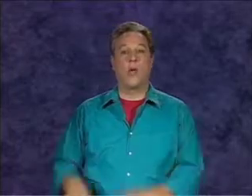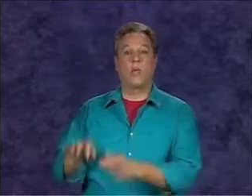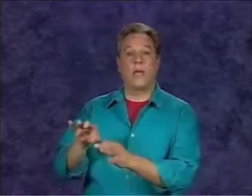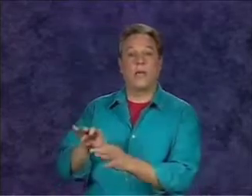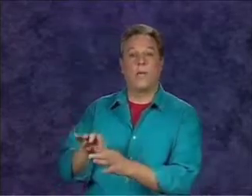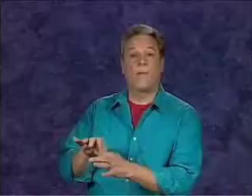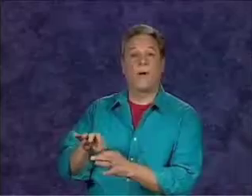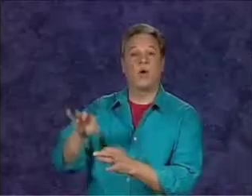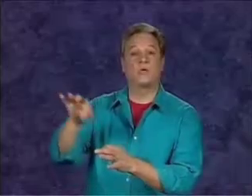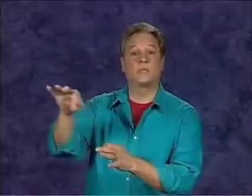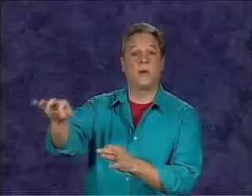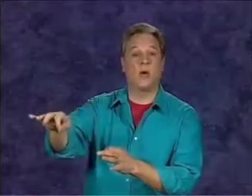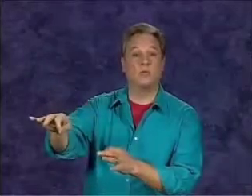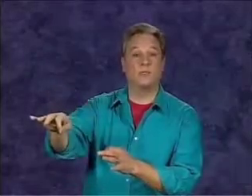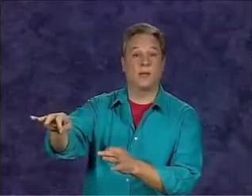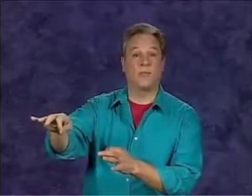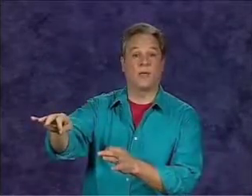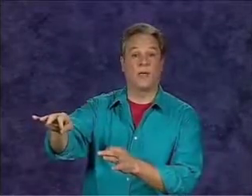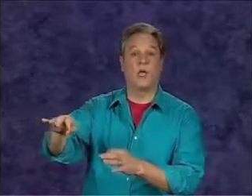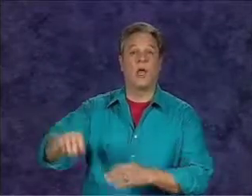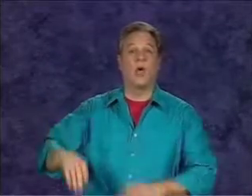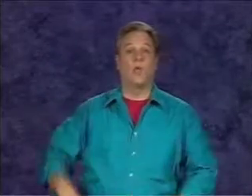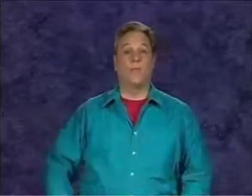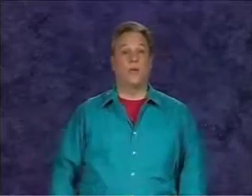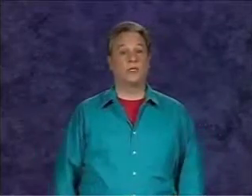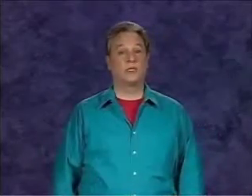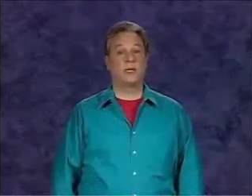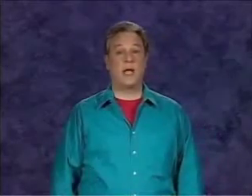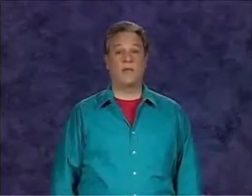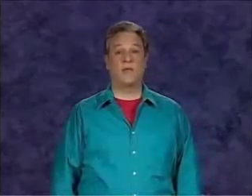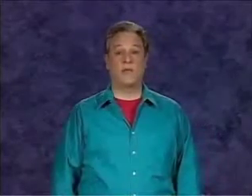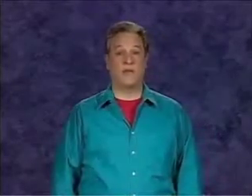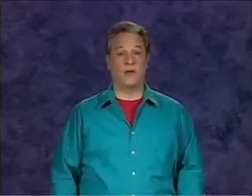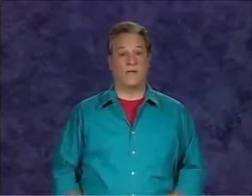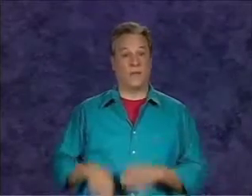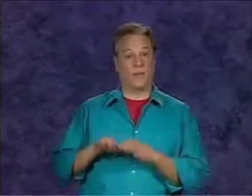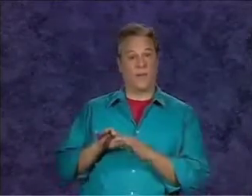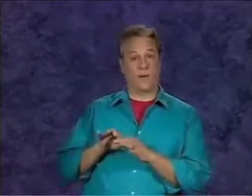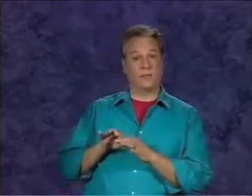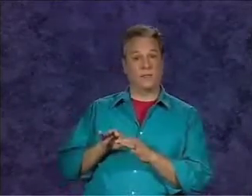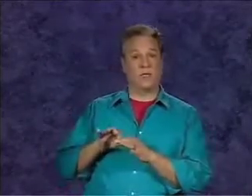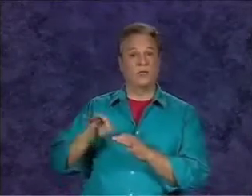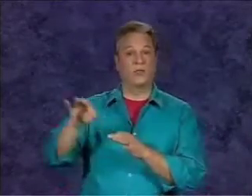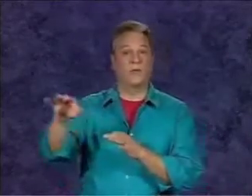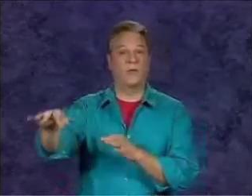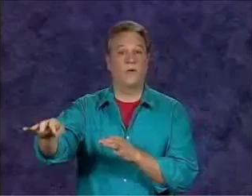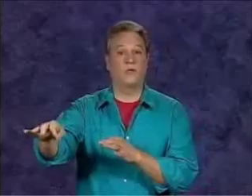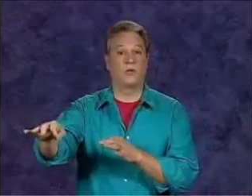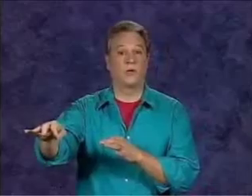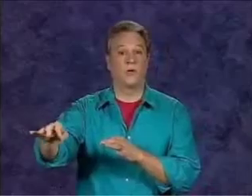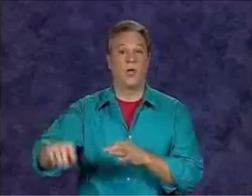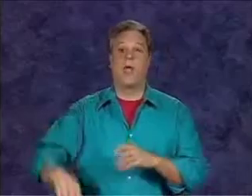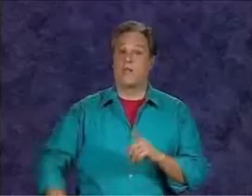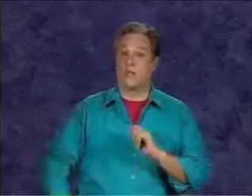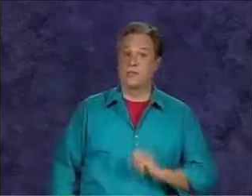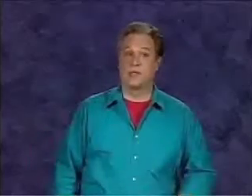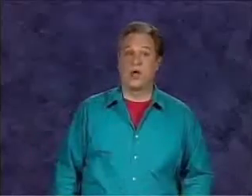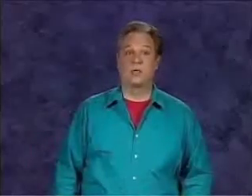When we postpone something, we push the time of the event from the present to the future. This is also